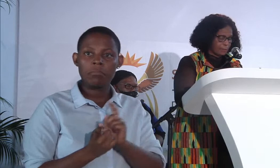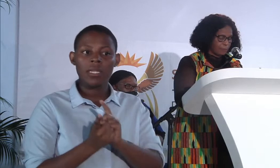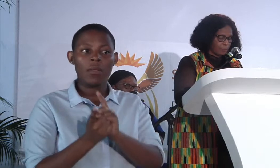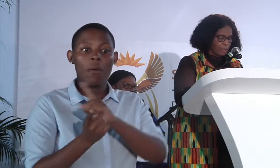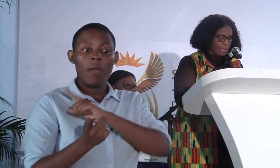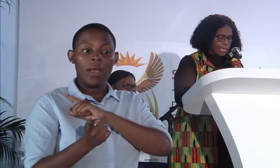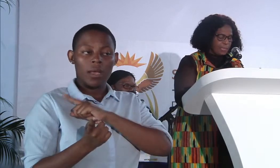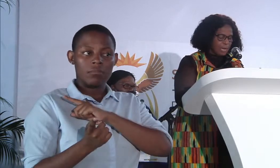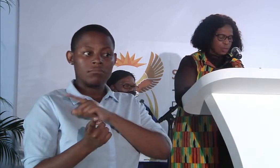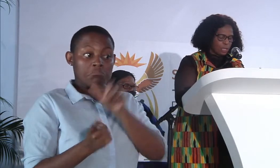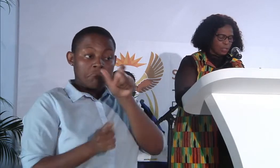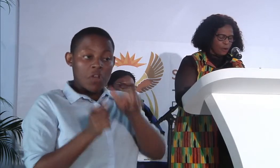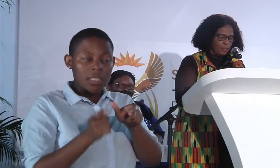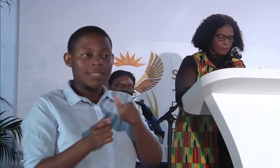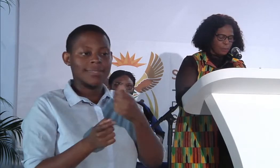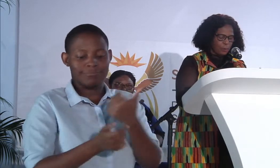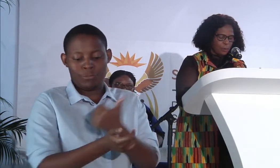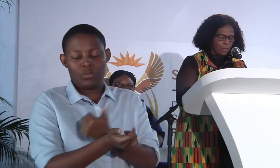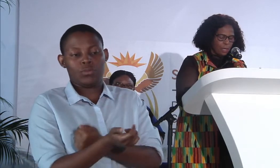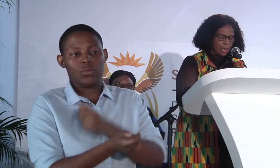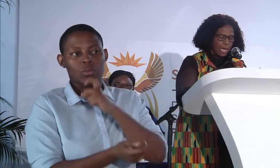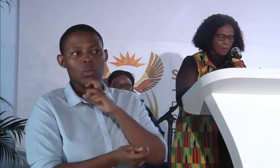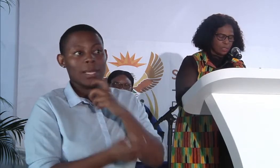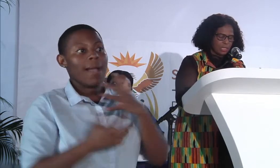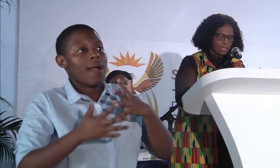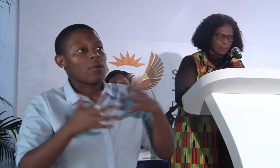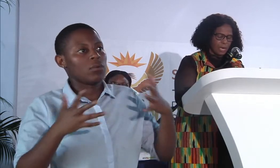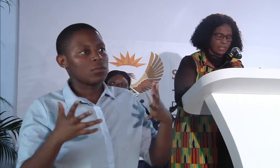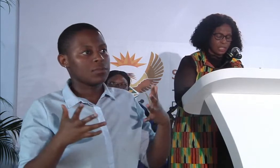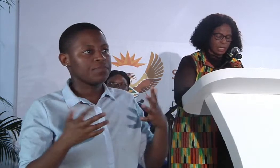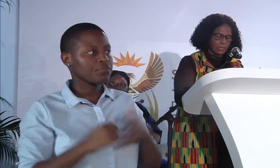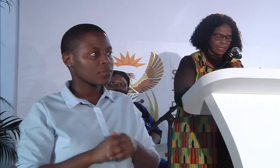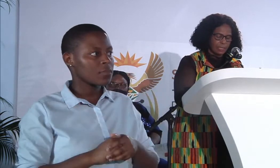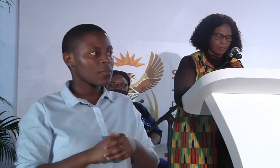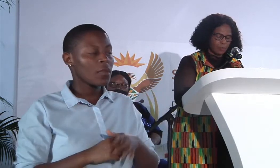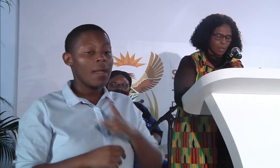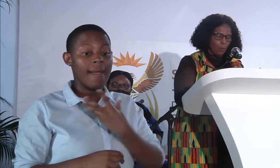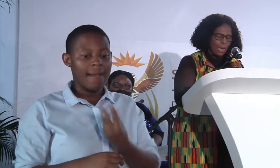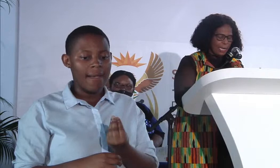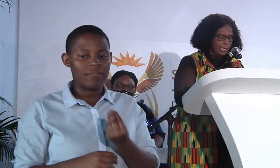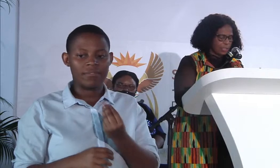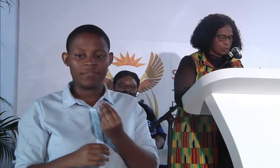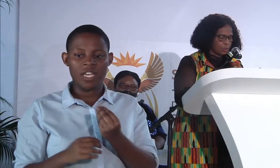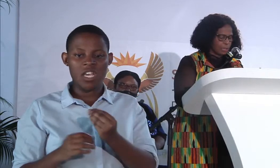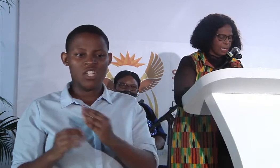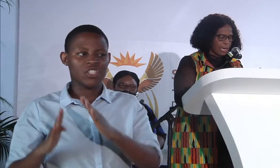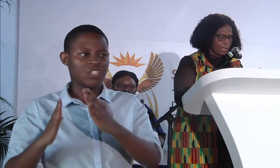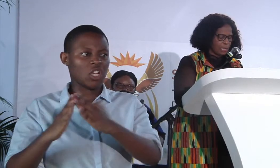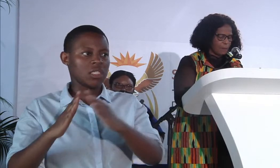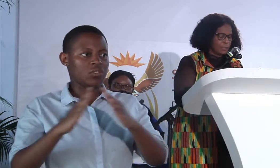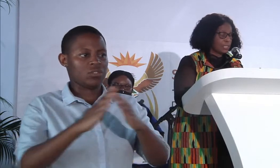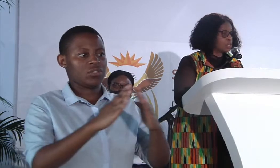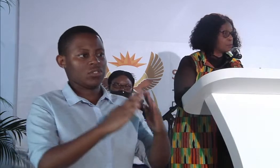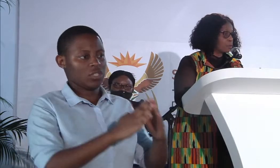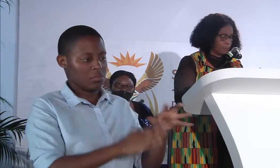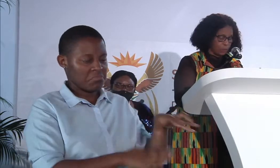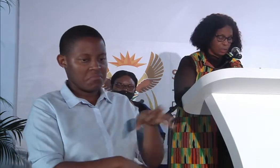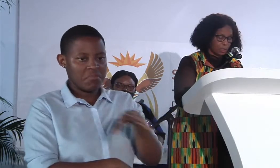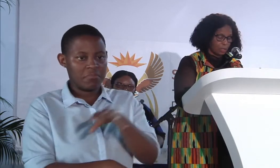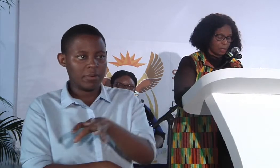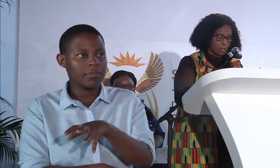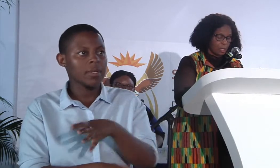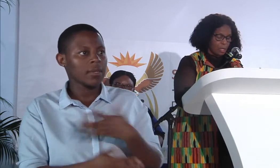drugs. The majority of the people housed in temporary shelters were linked to drug rehabilitation